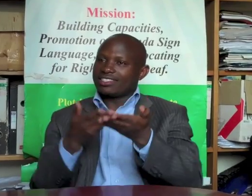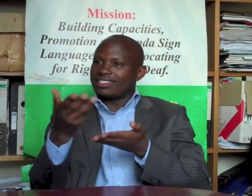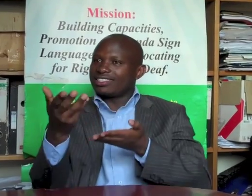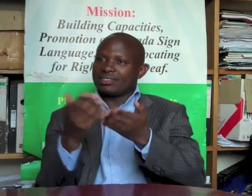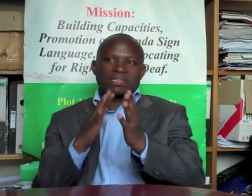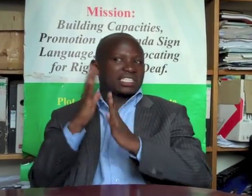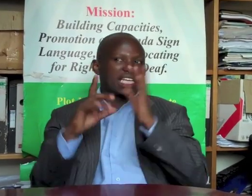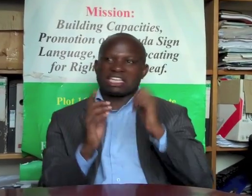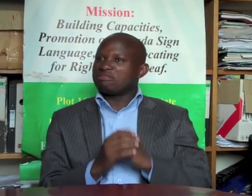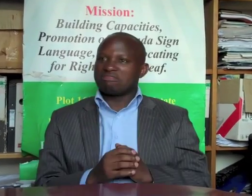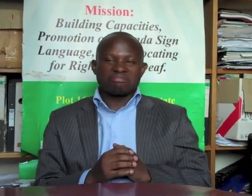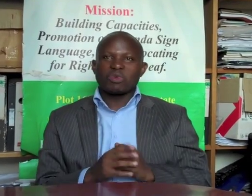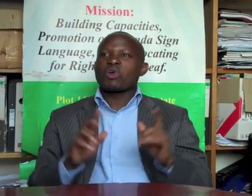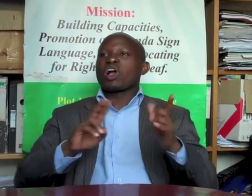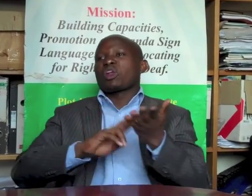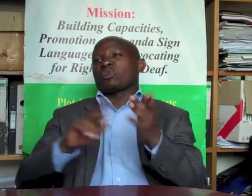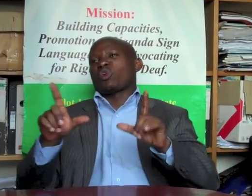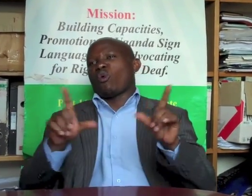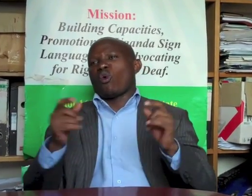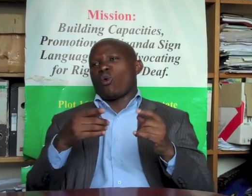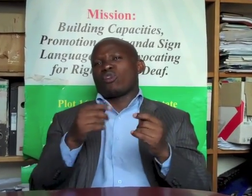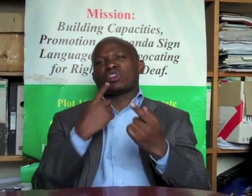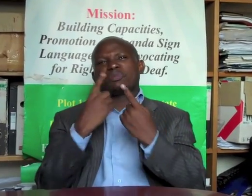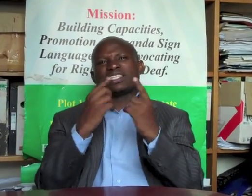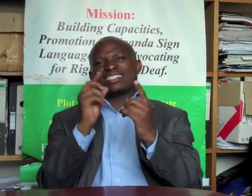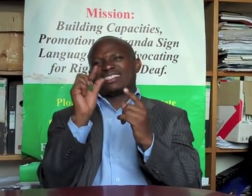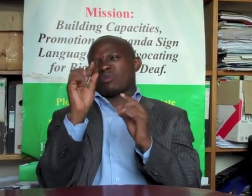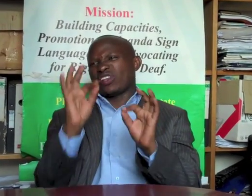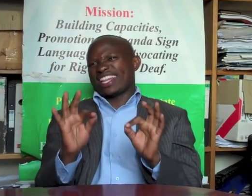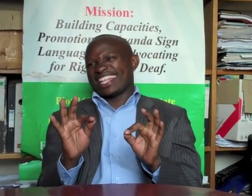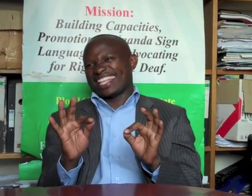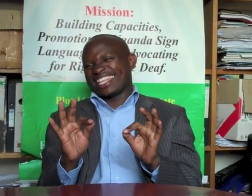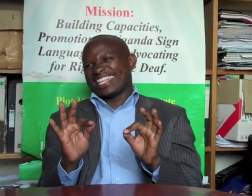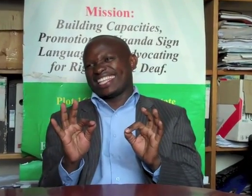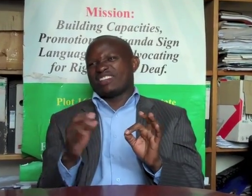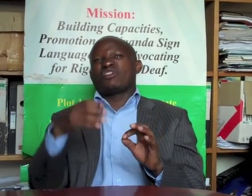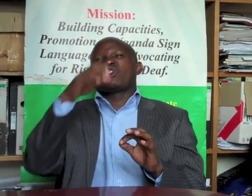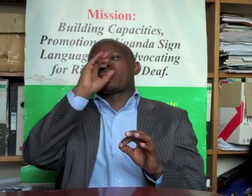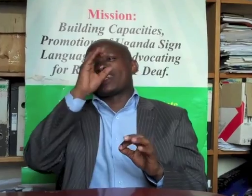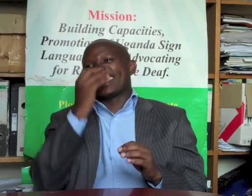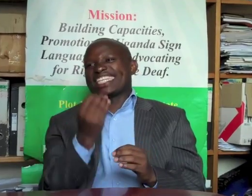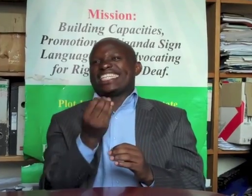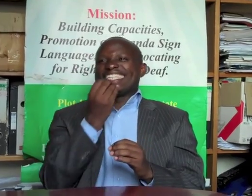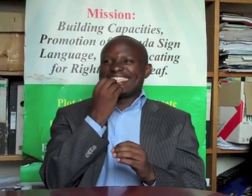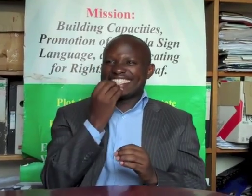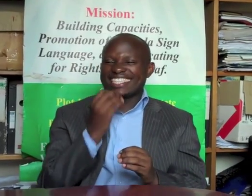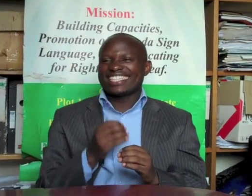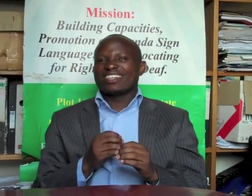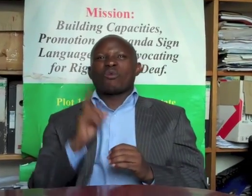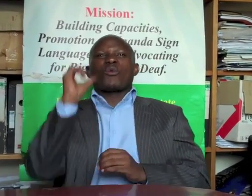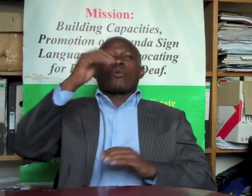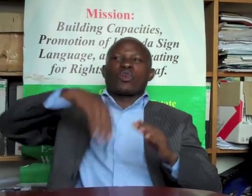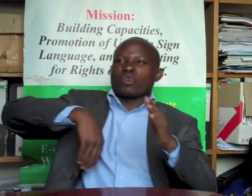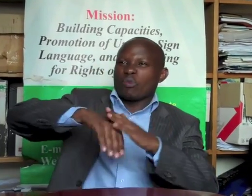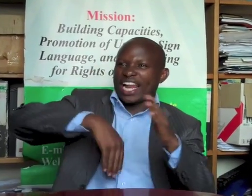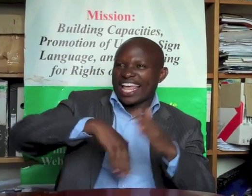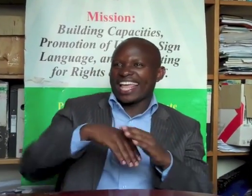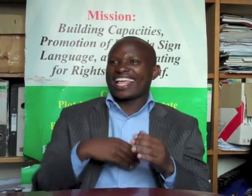they're advising me, it is through written, but not signs. Or you use the local way of speaking some small things like eating. We go